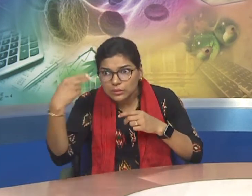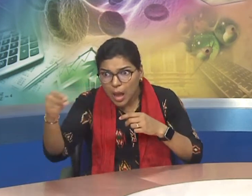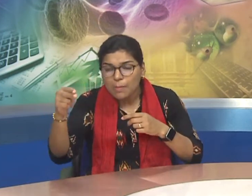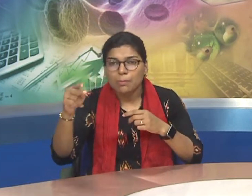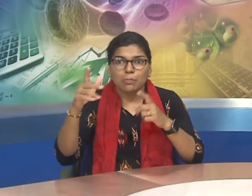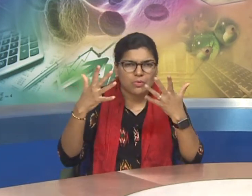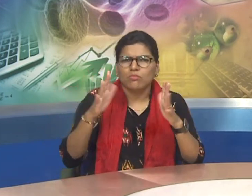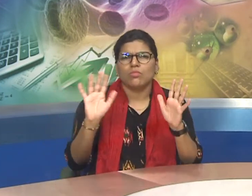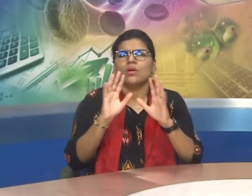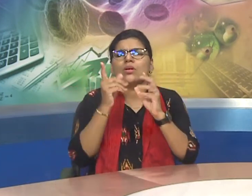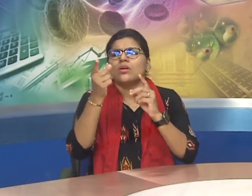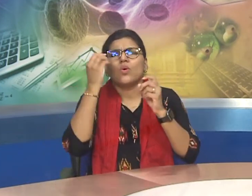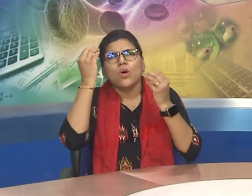Flexibility in information search